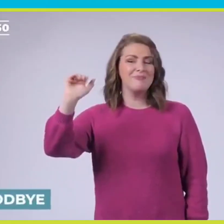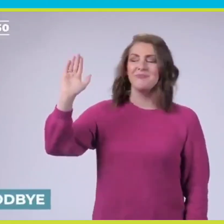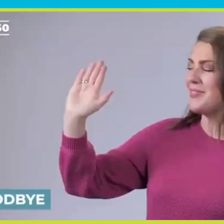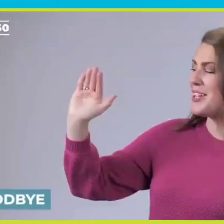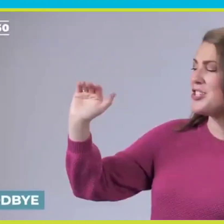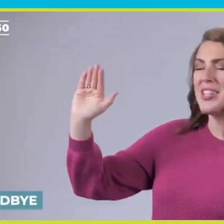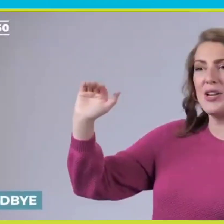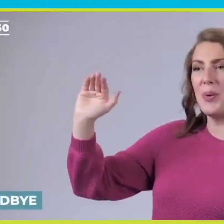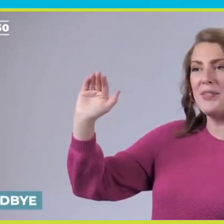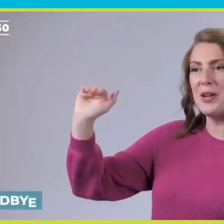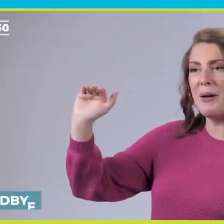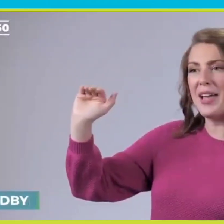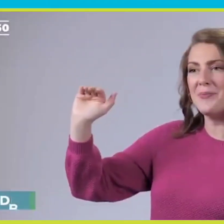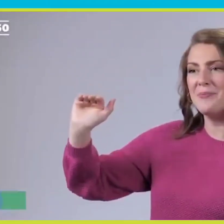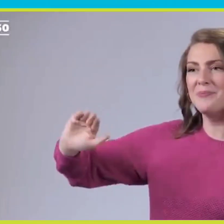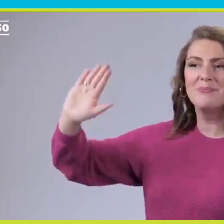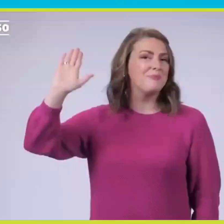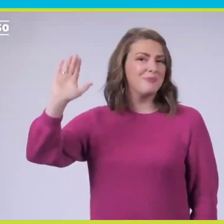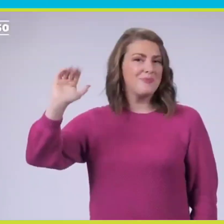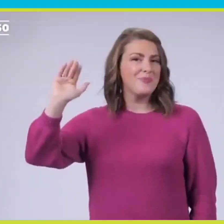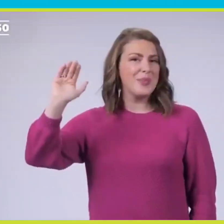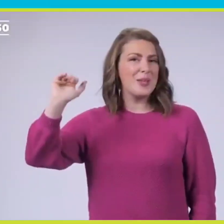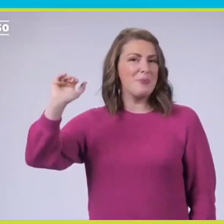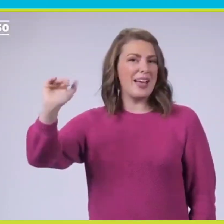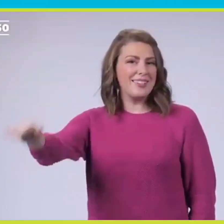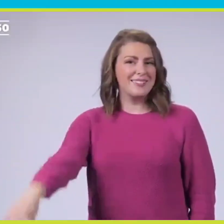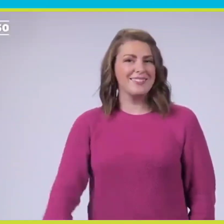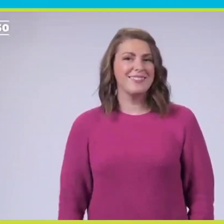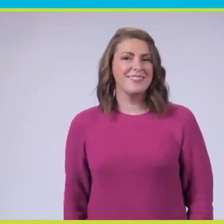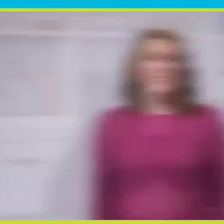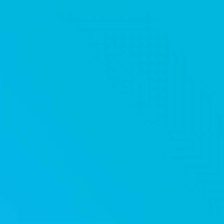Goodbye. It's just like you're waving goodbye. Goodbye.